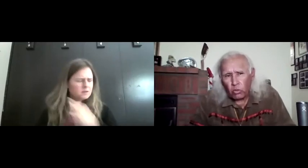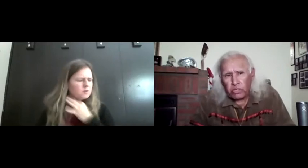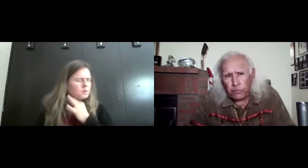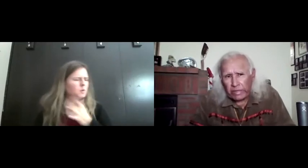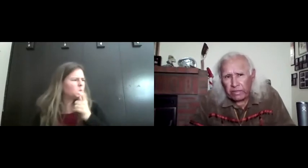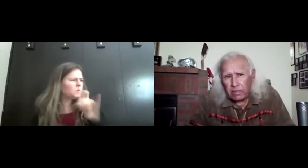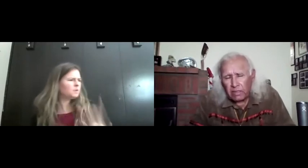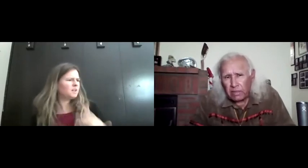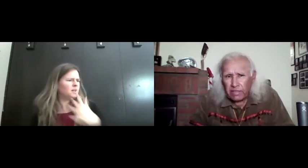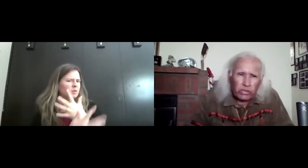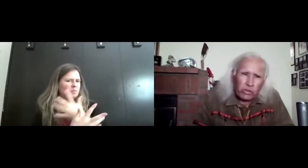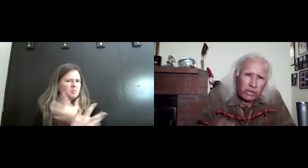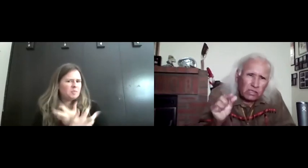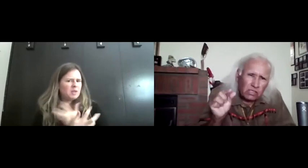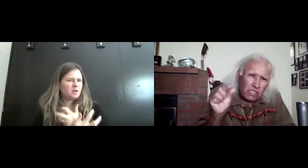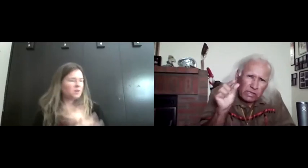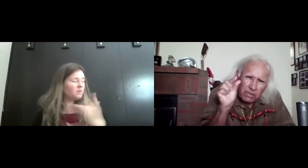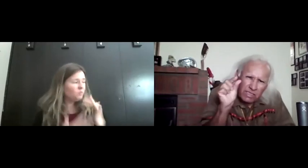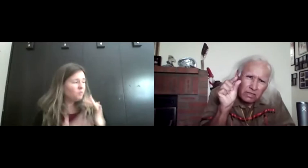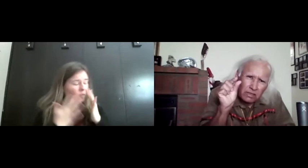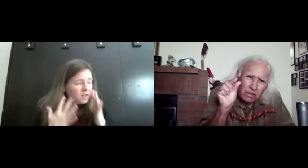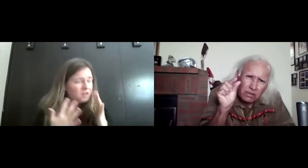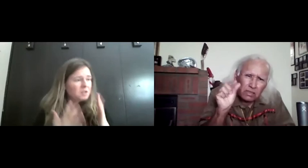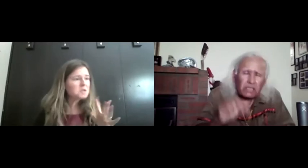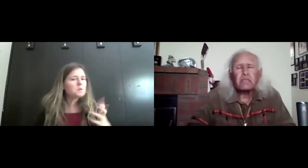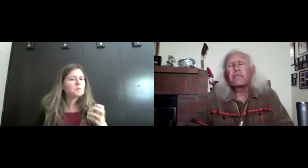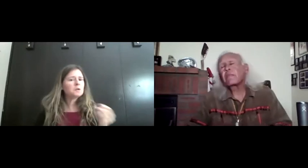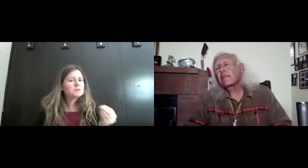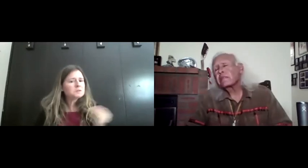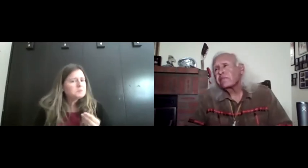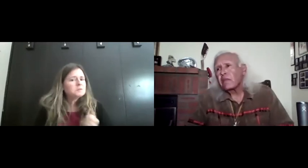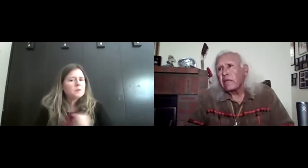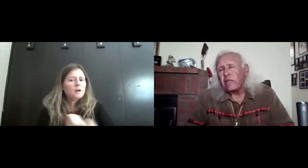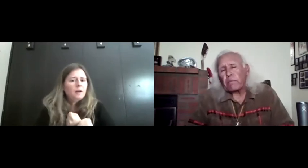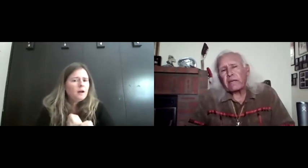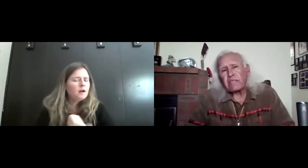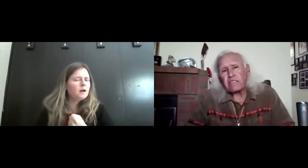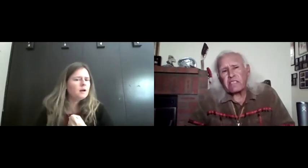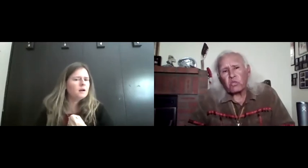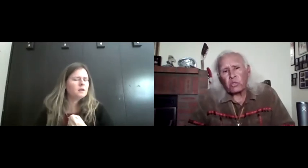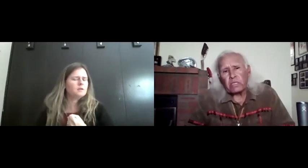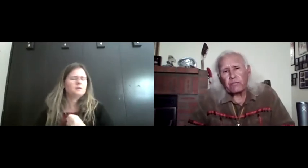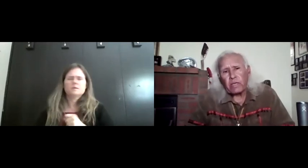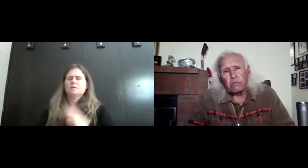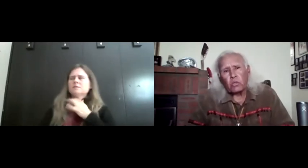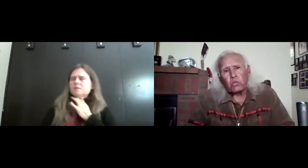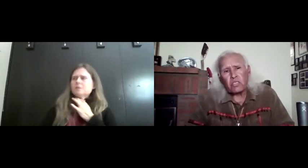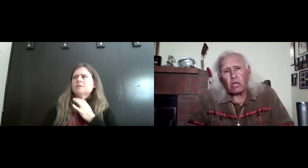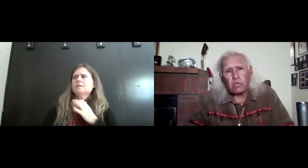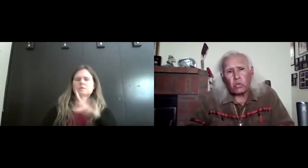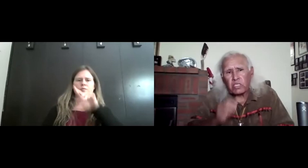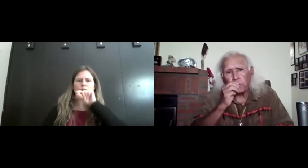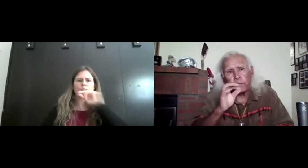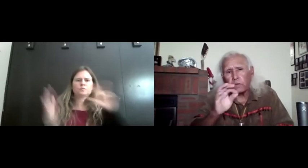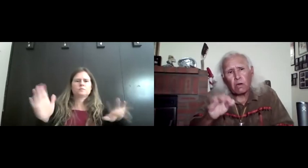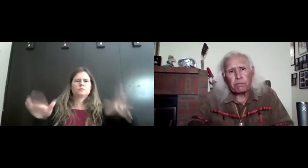Was he friendly? Did he really want to just give me a little hug? And he went back to that same tree, and Muhu the songbird